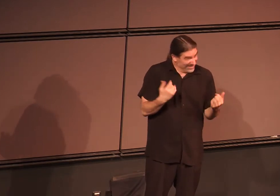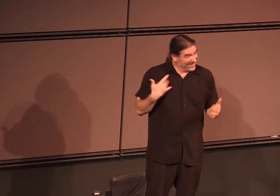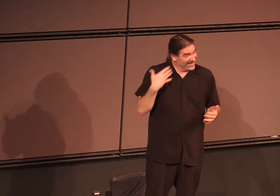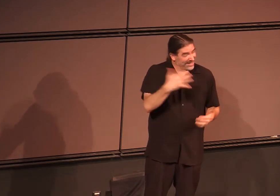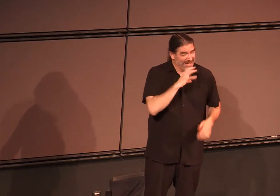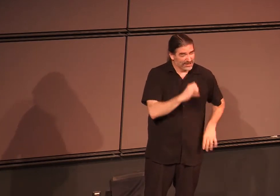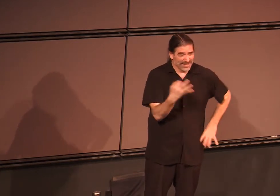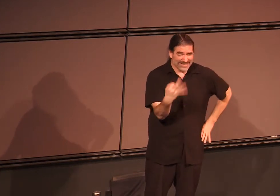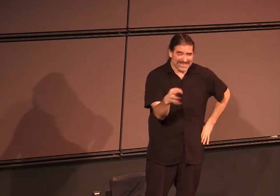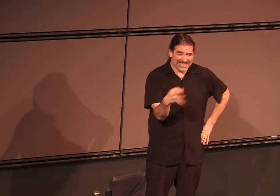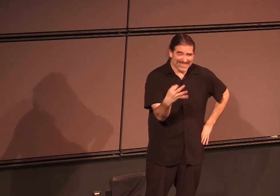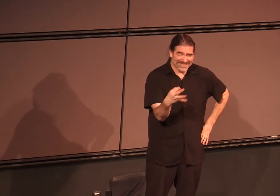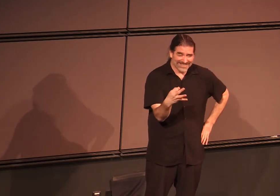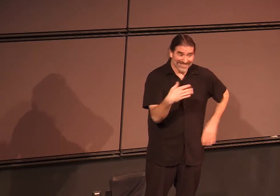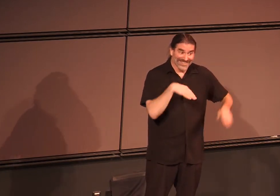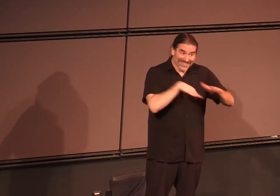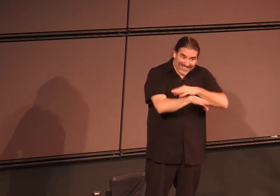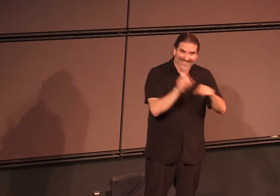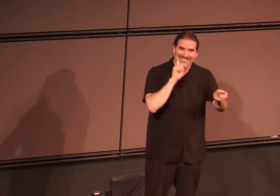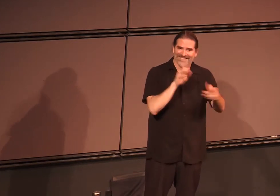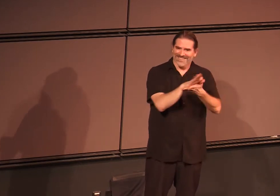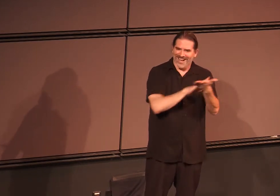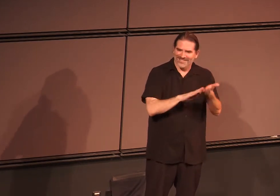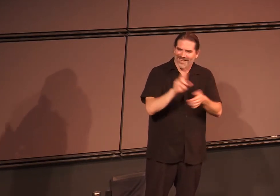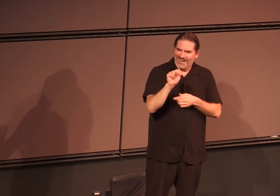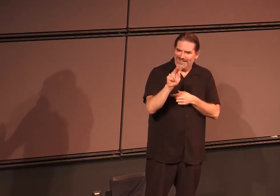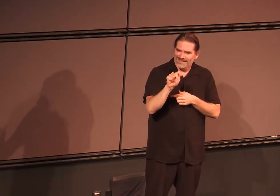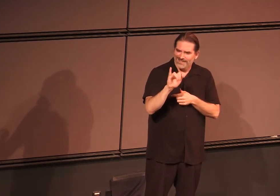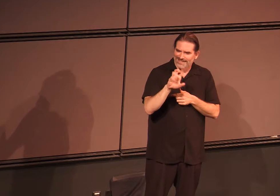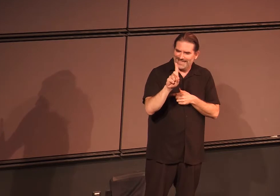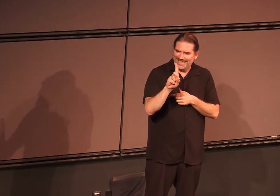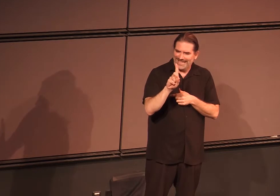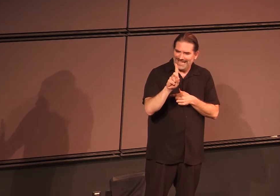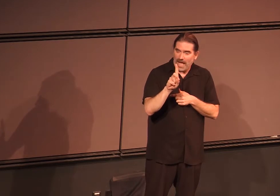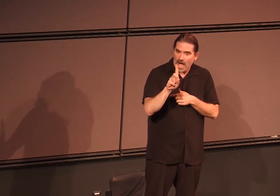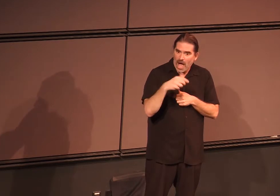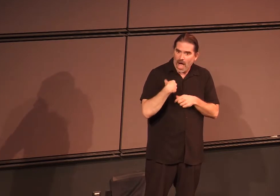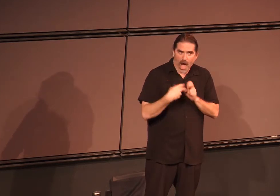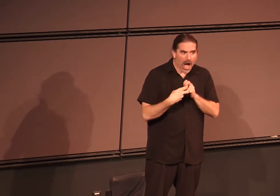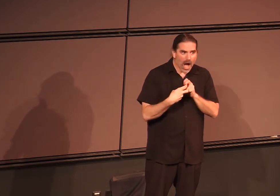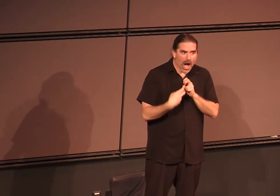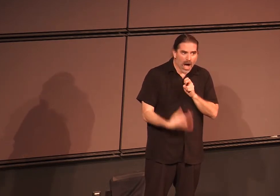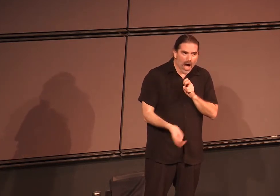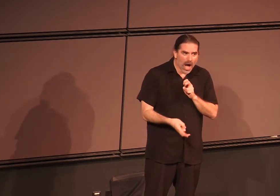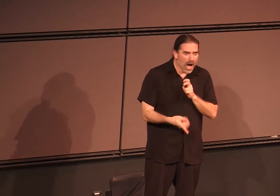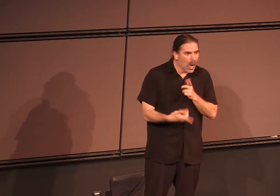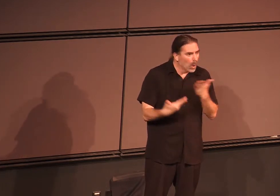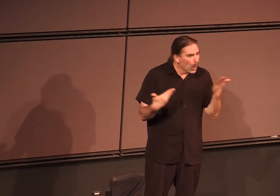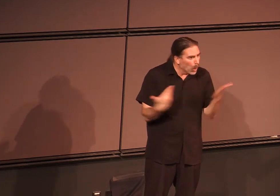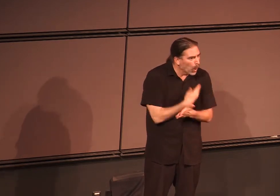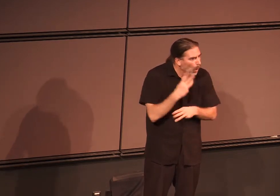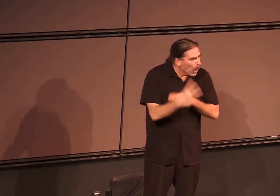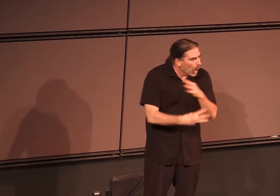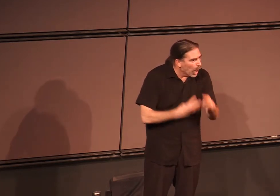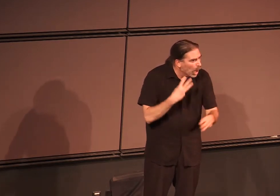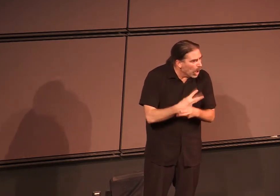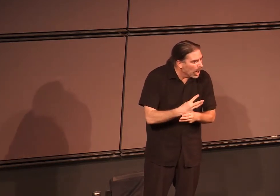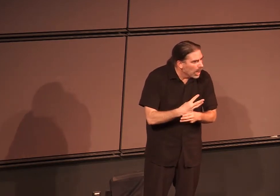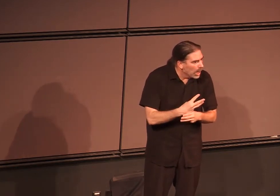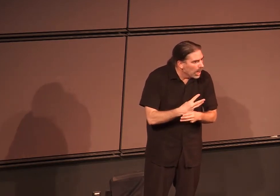learned to sign yet until I was 19 years old when I went to NTID, the deaf college. And wow, it was a new